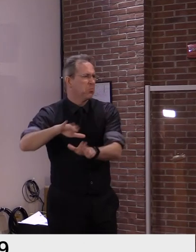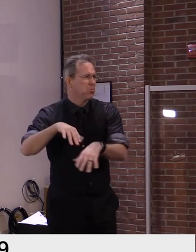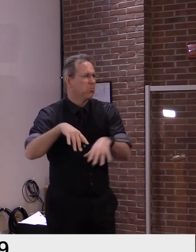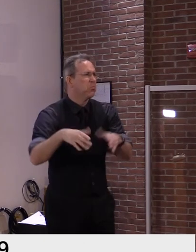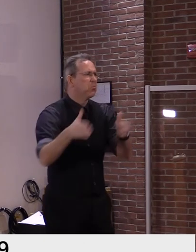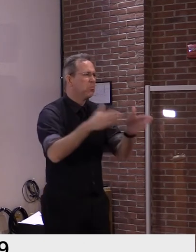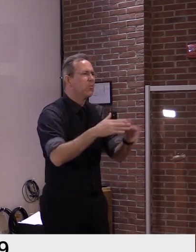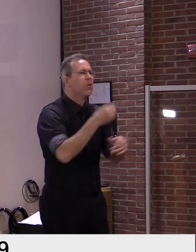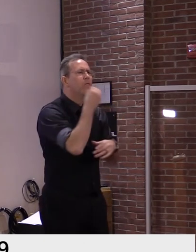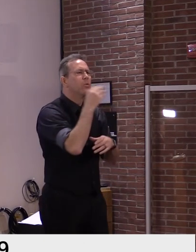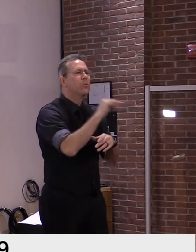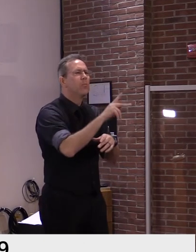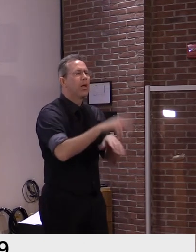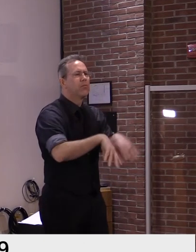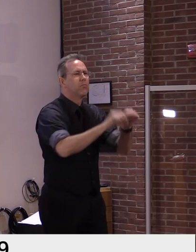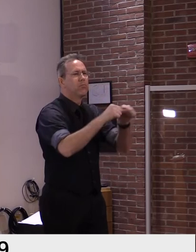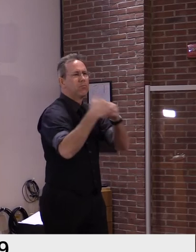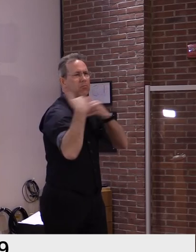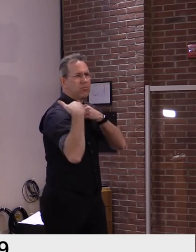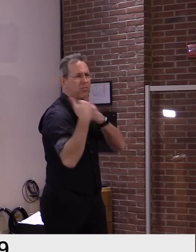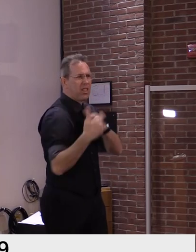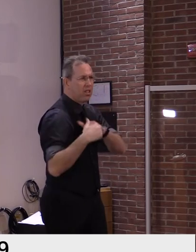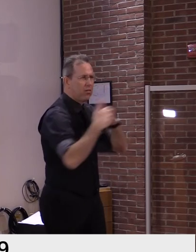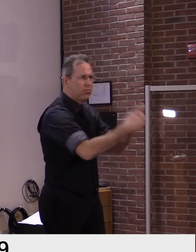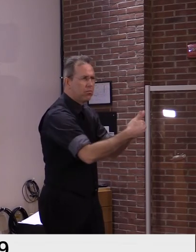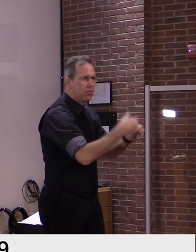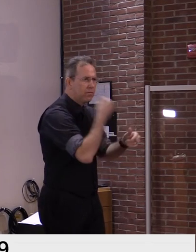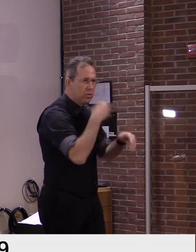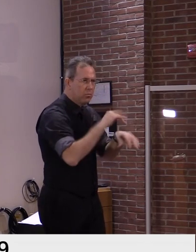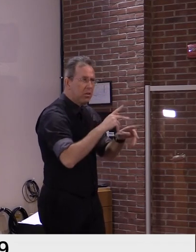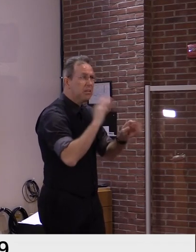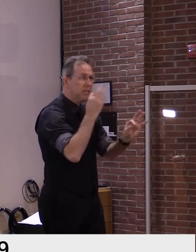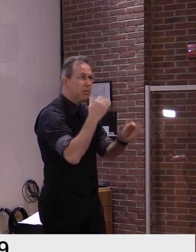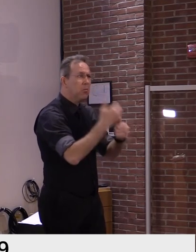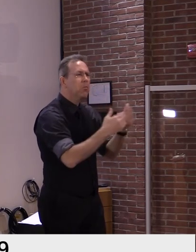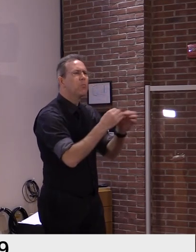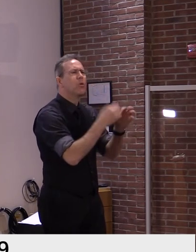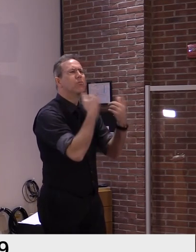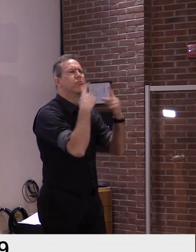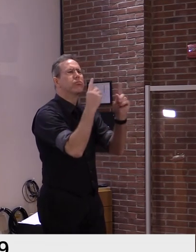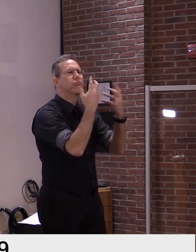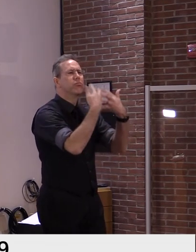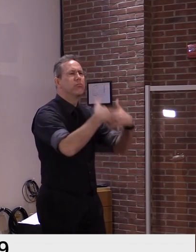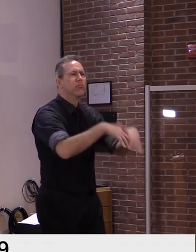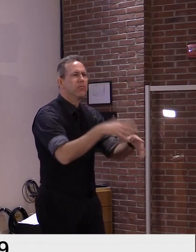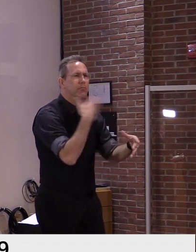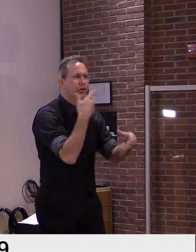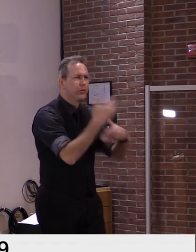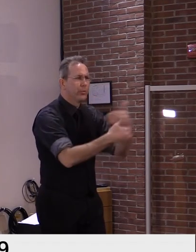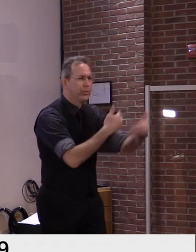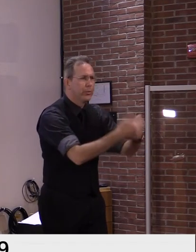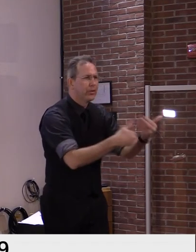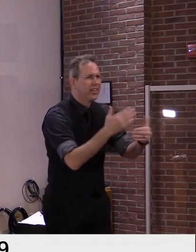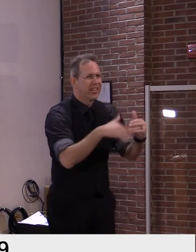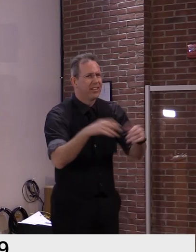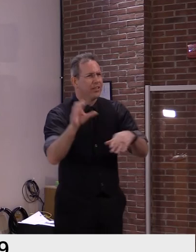I understand, that system is starting to work much, much better than the system that was in